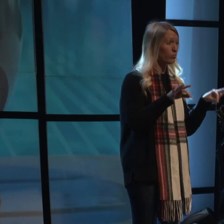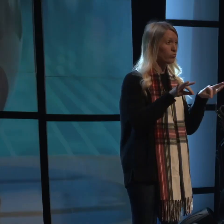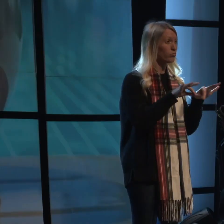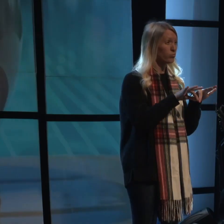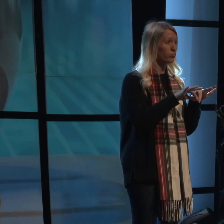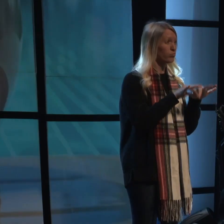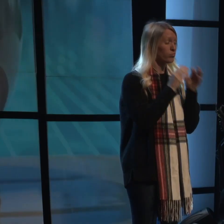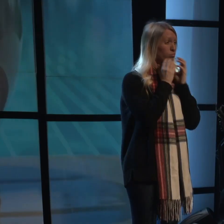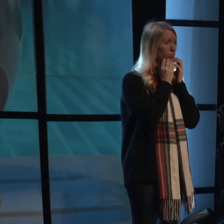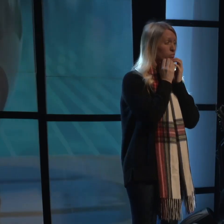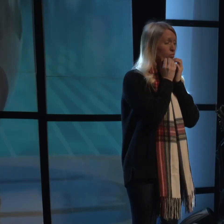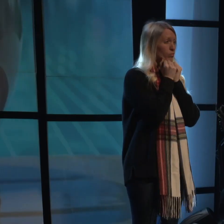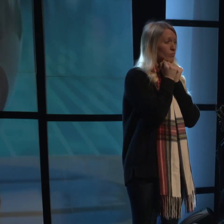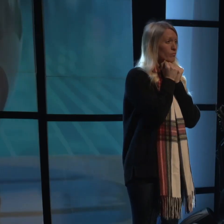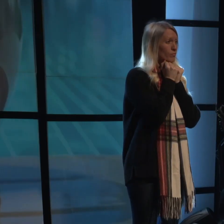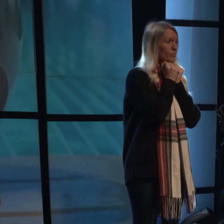think